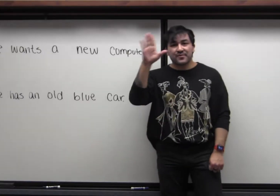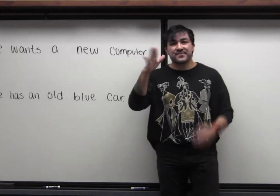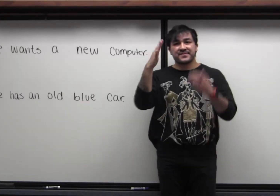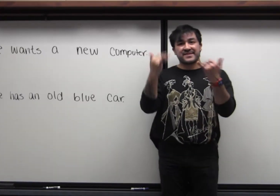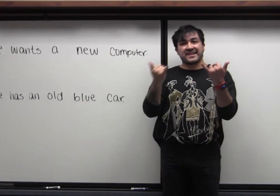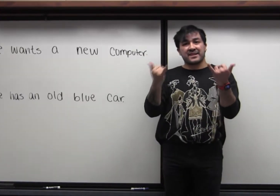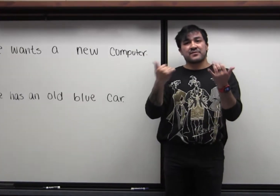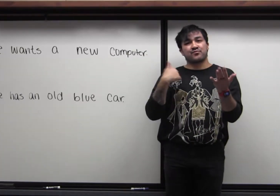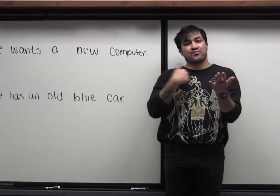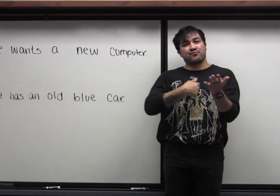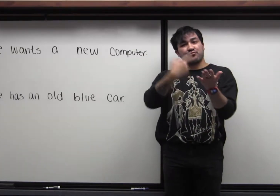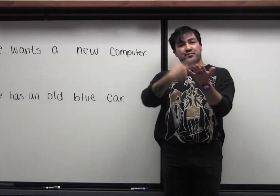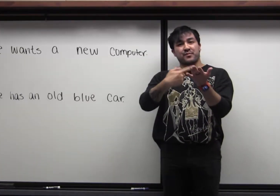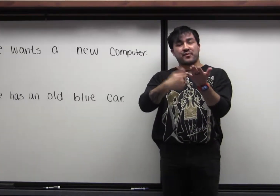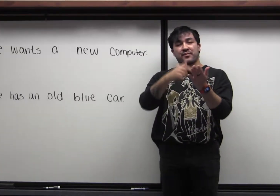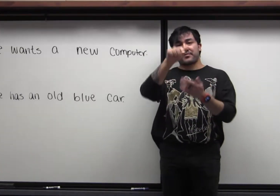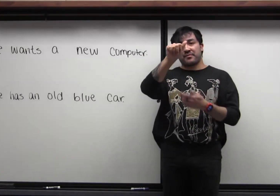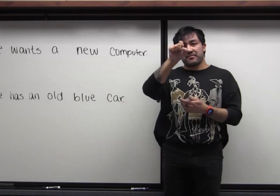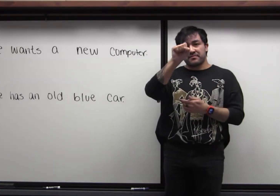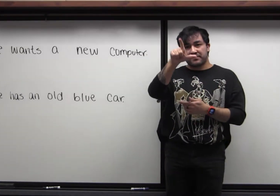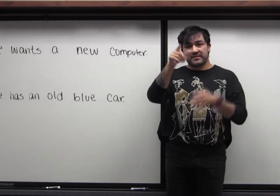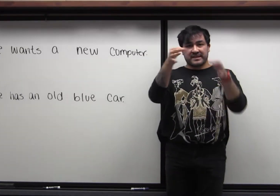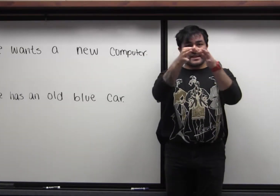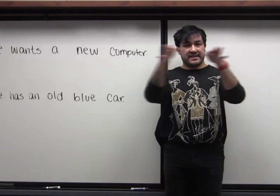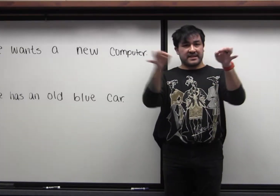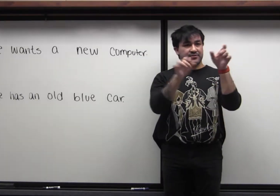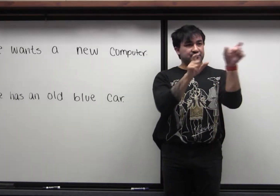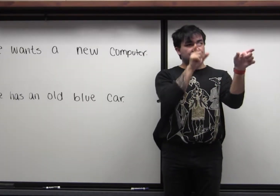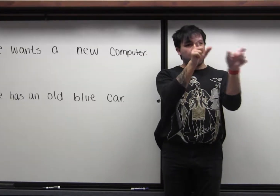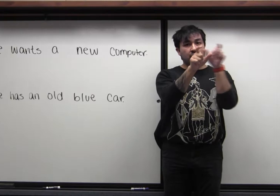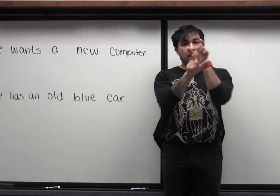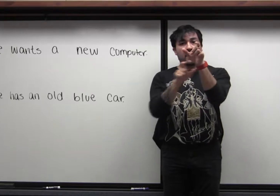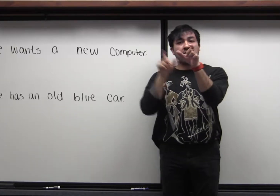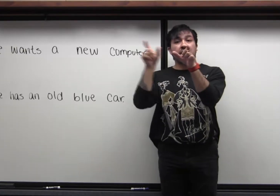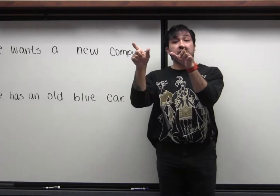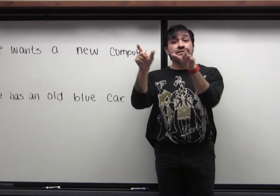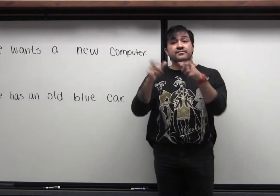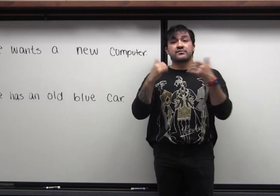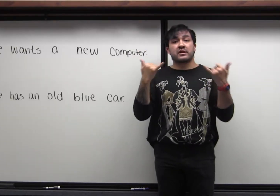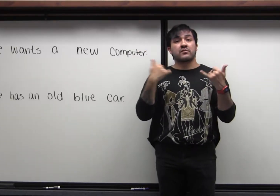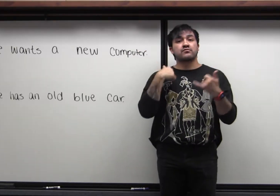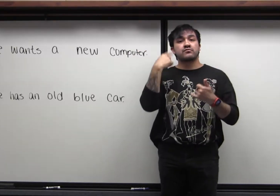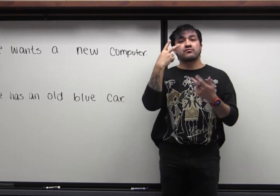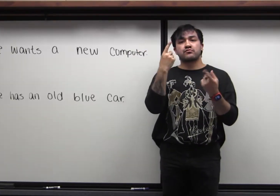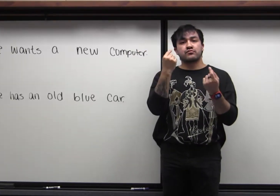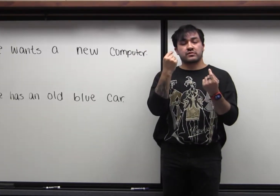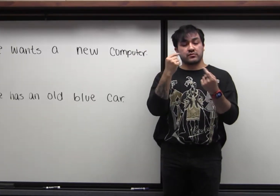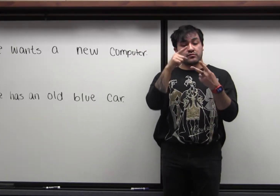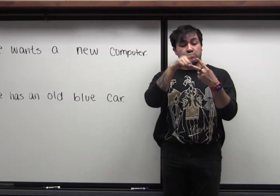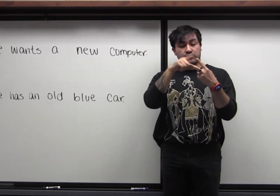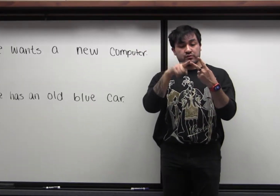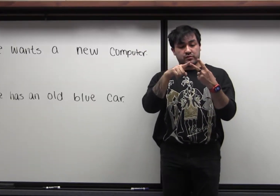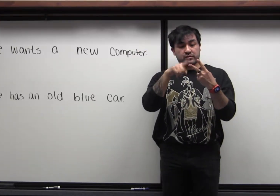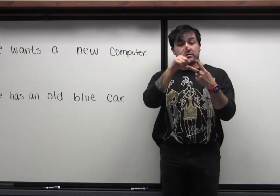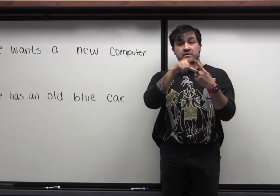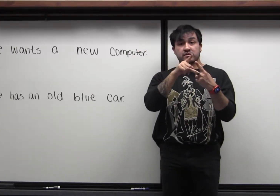Hello. So today we are going to discuss ASL sentence structure. And what we're going to really be